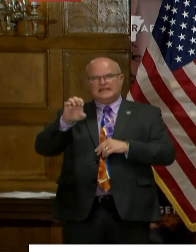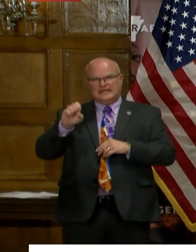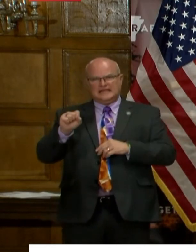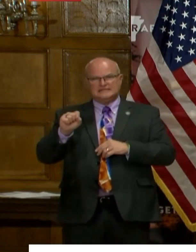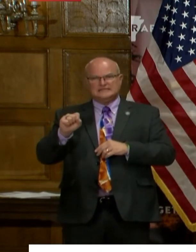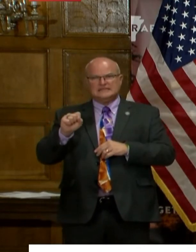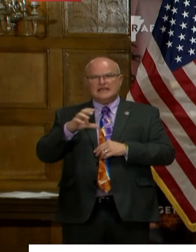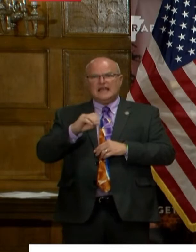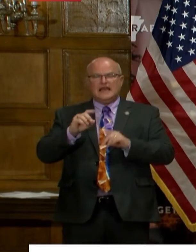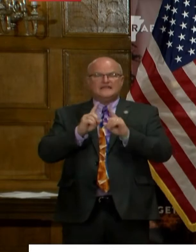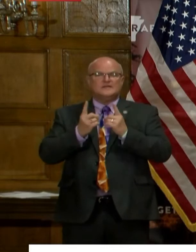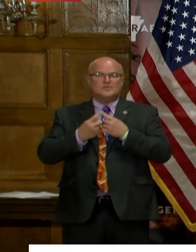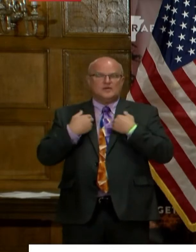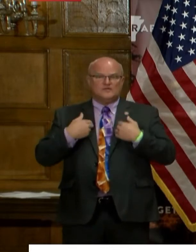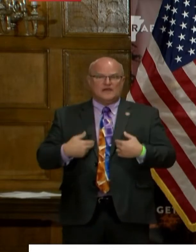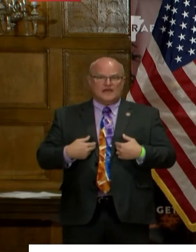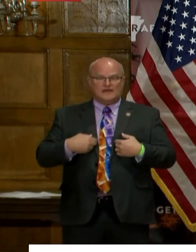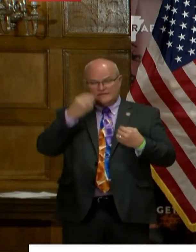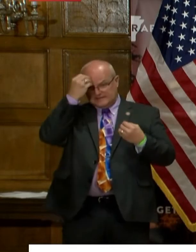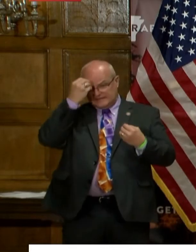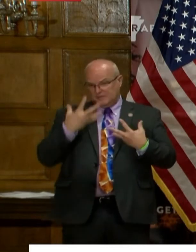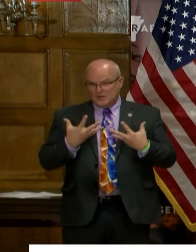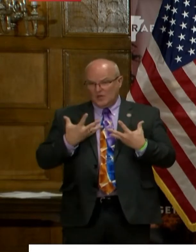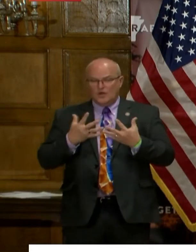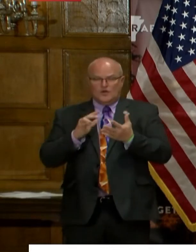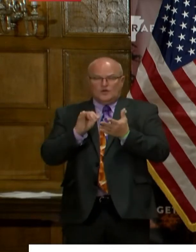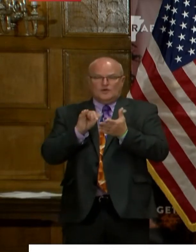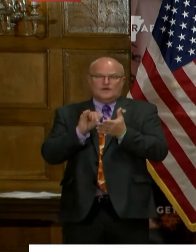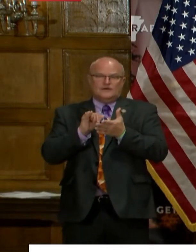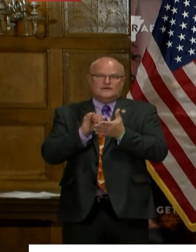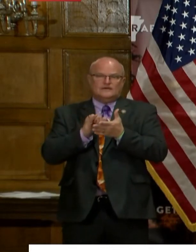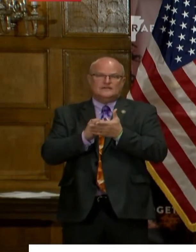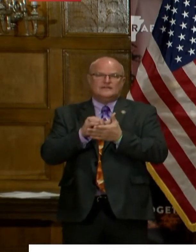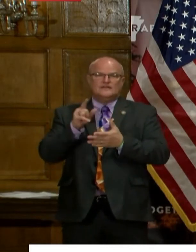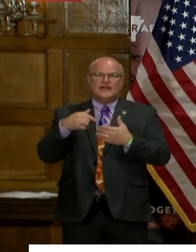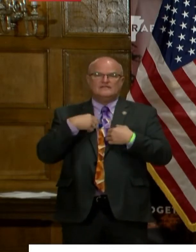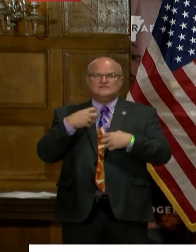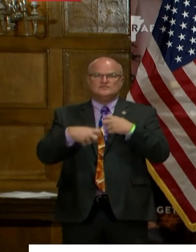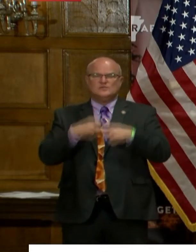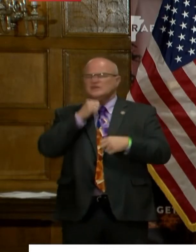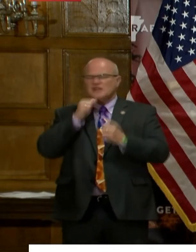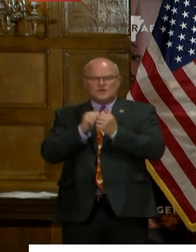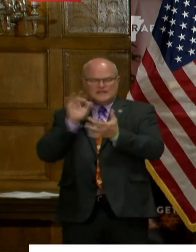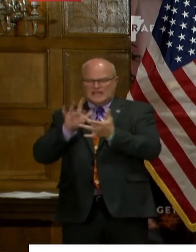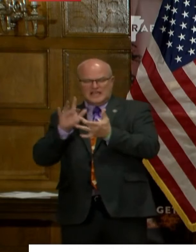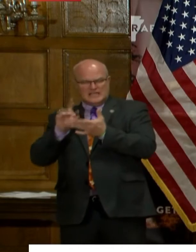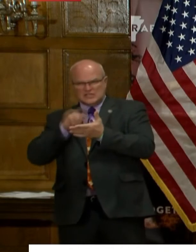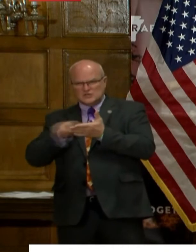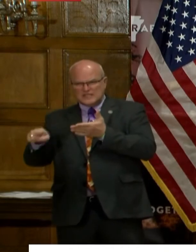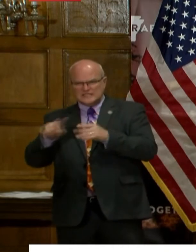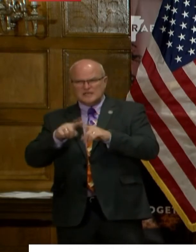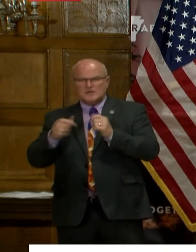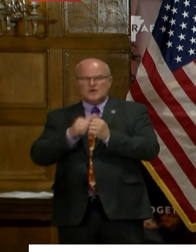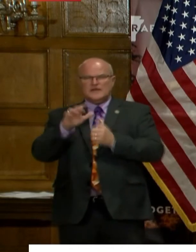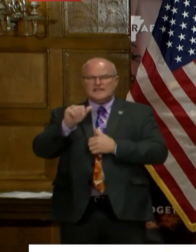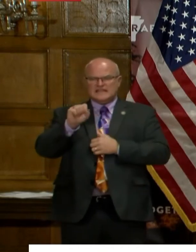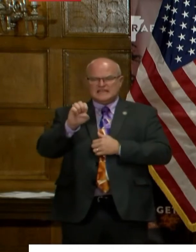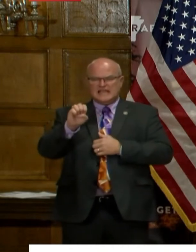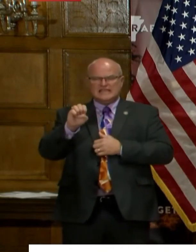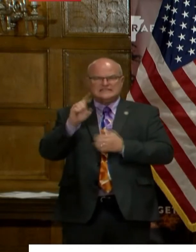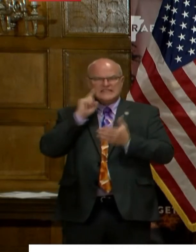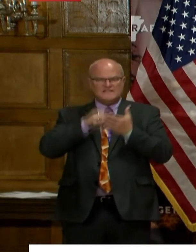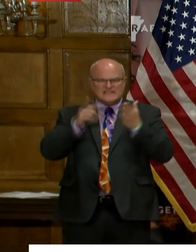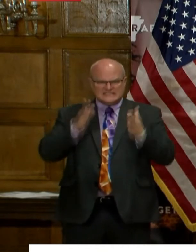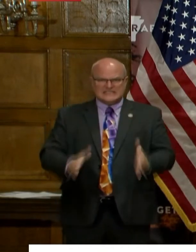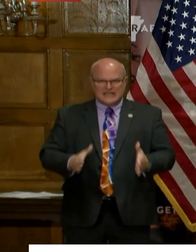and the Department of Health did notify me that they were having trouble not with the contact tracing, but with the case